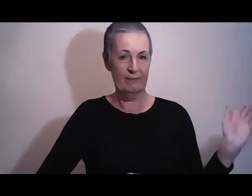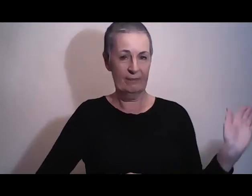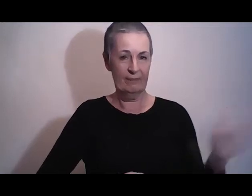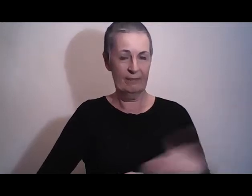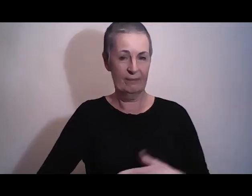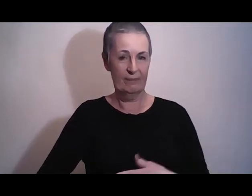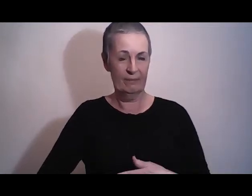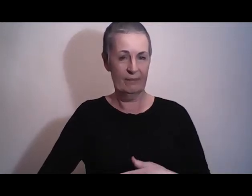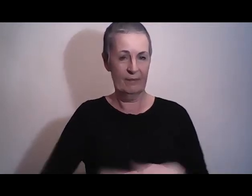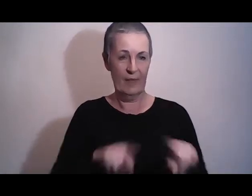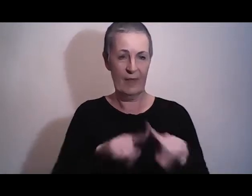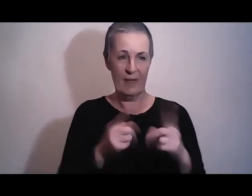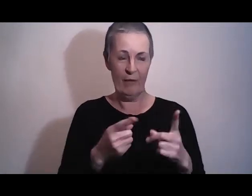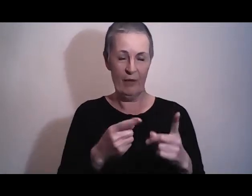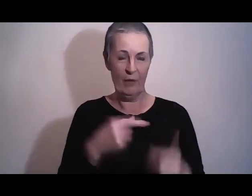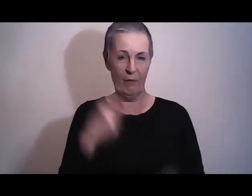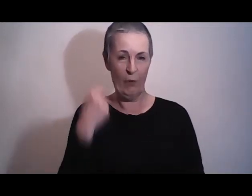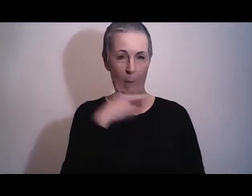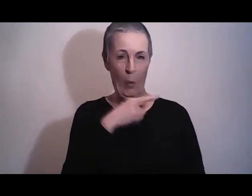left hand for boys.